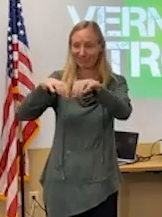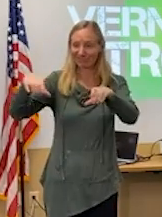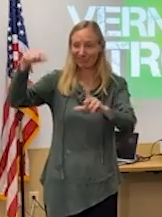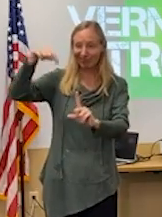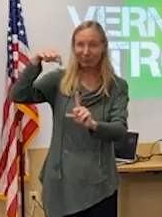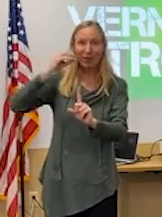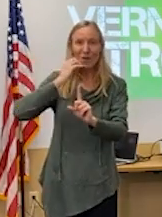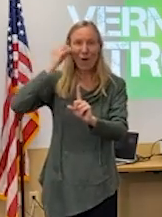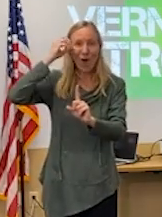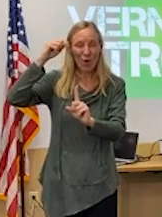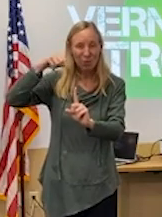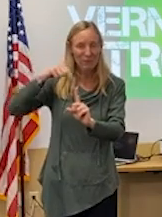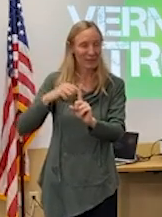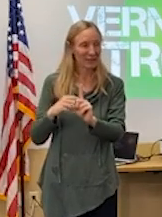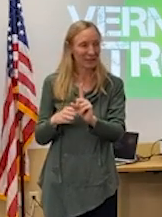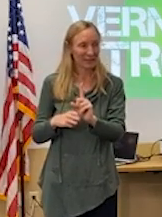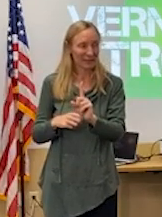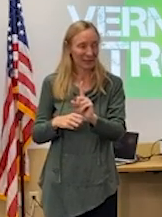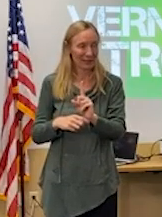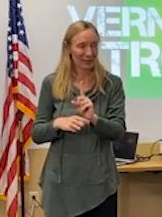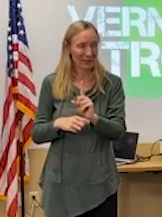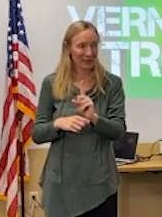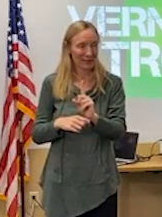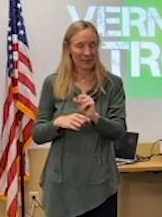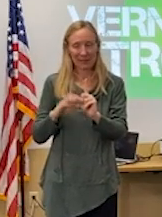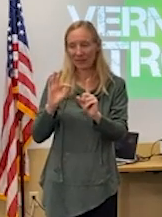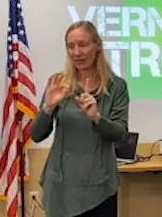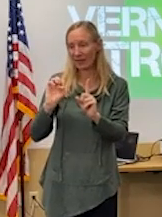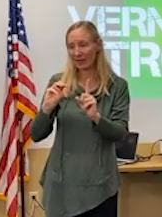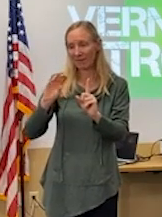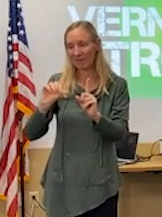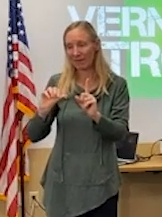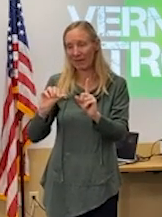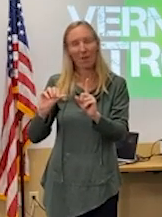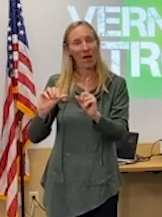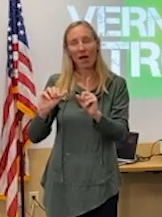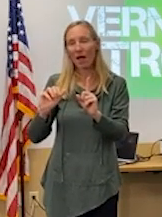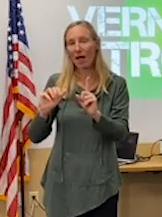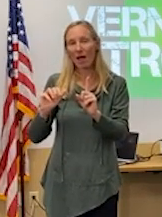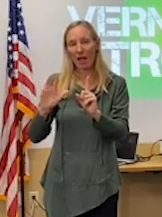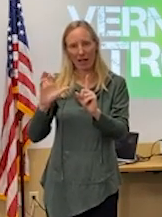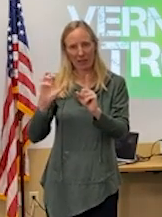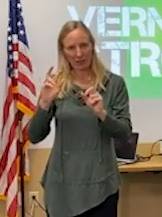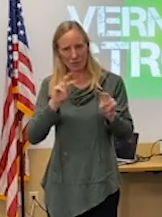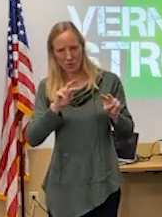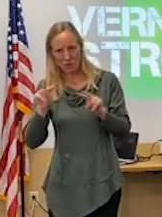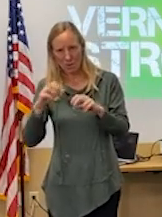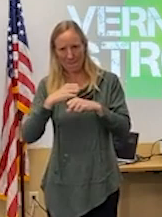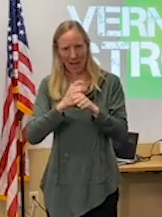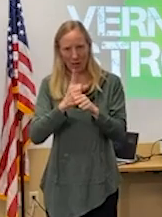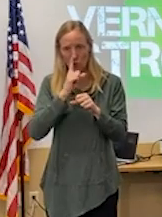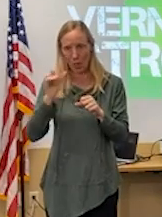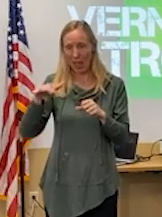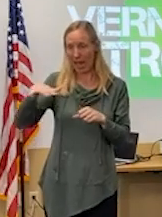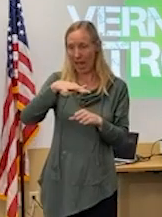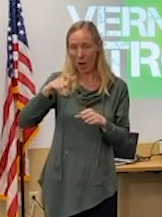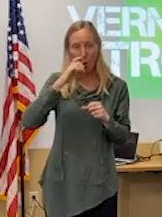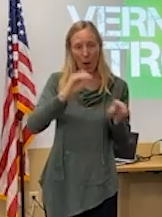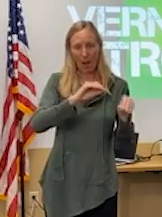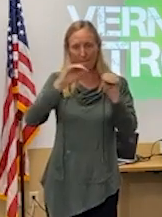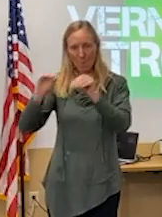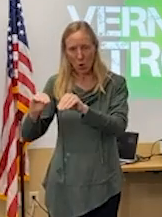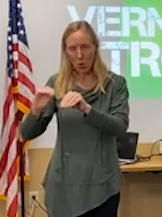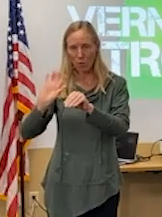units, and understandably, FEMA doesn't want to place them in an area in a floodway. So